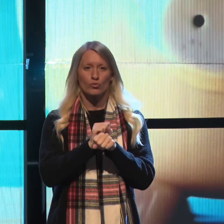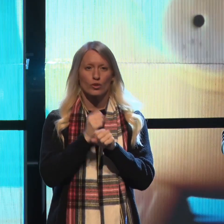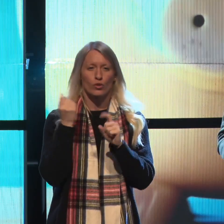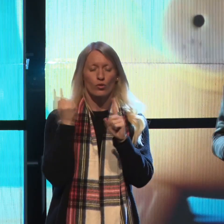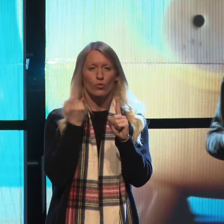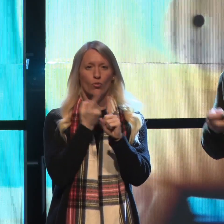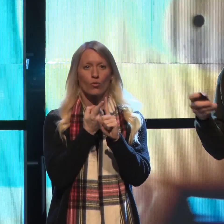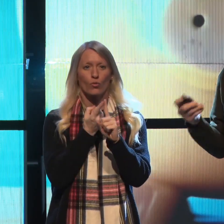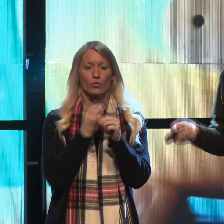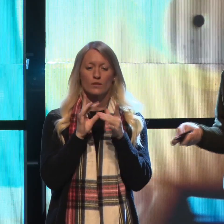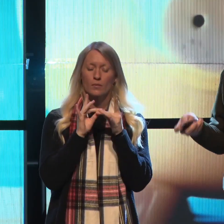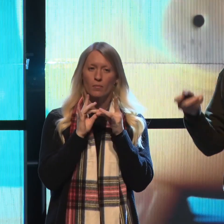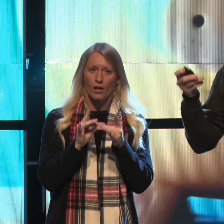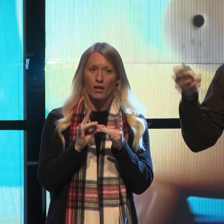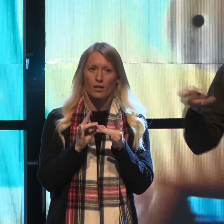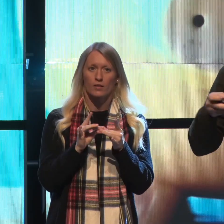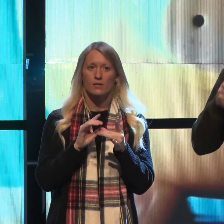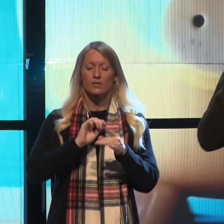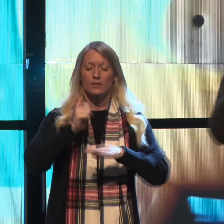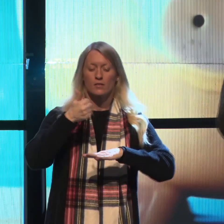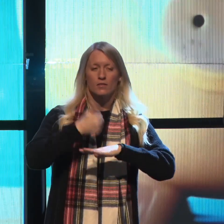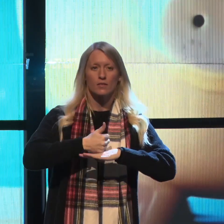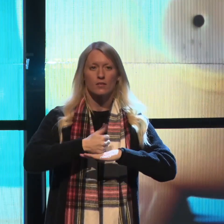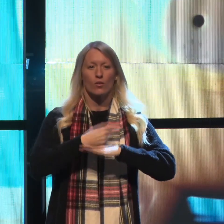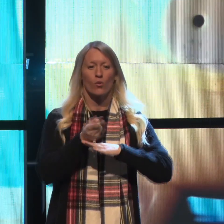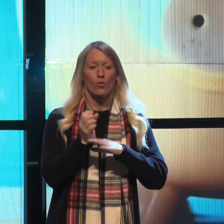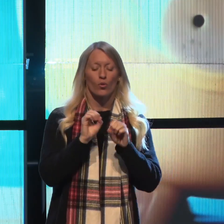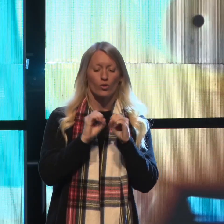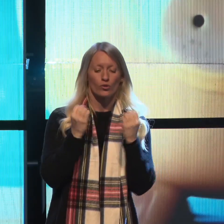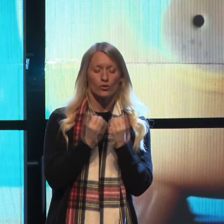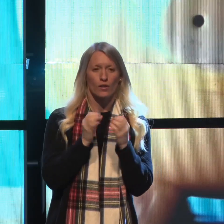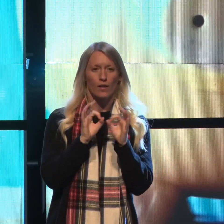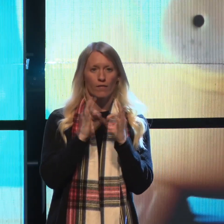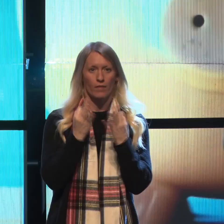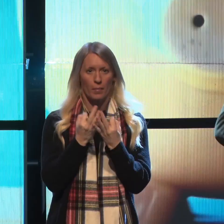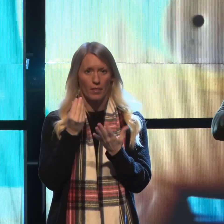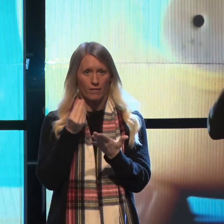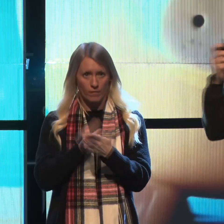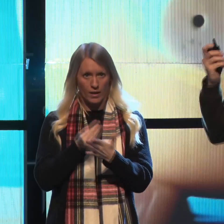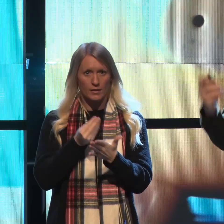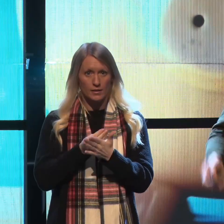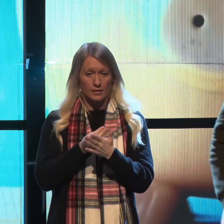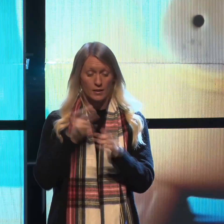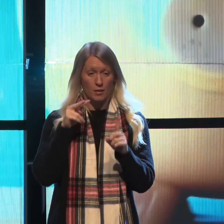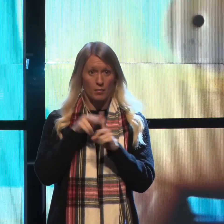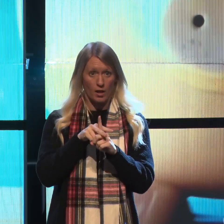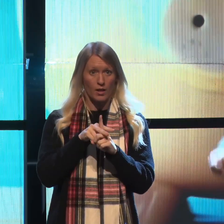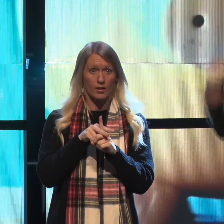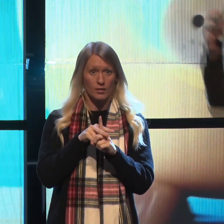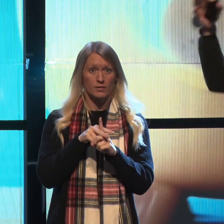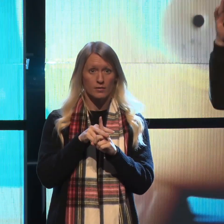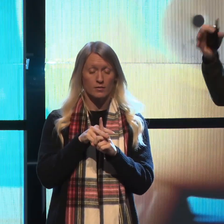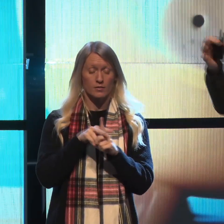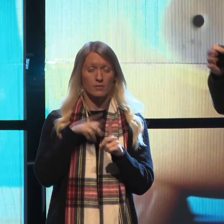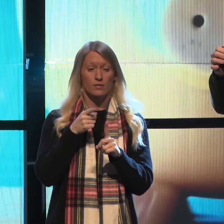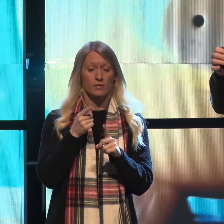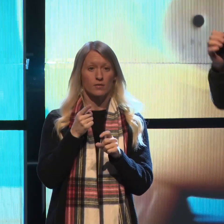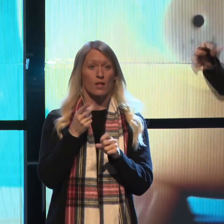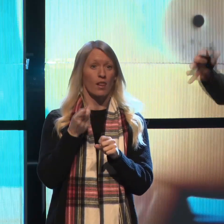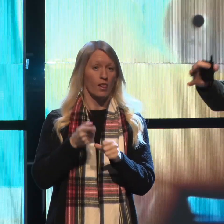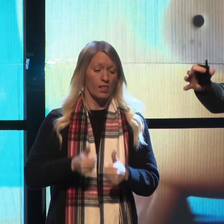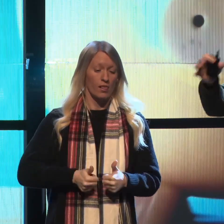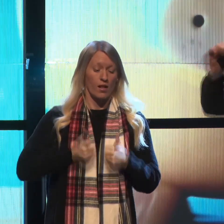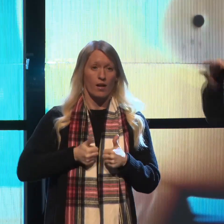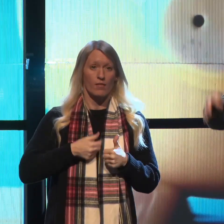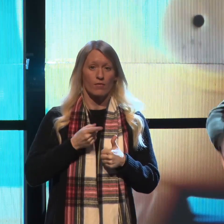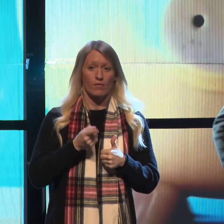applied to the framework of our organizations, our families, and our finances. It's applied to the life of our church. So think about Crossroads.